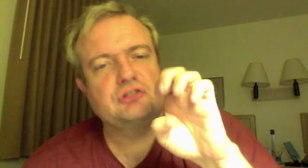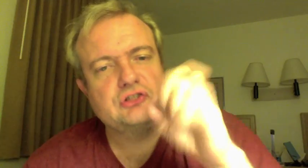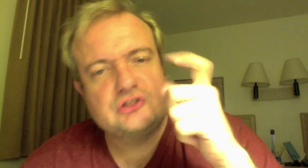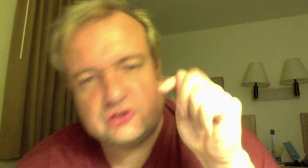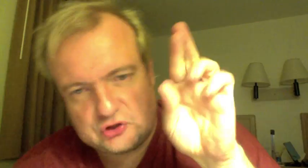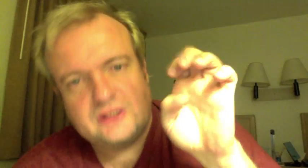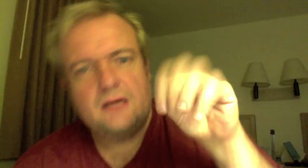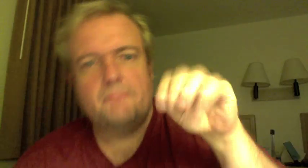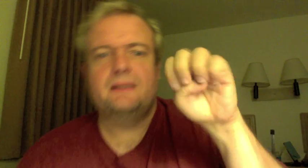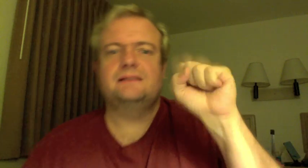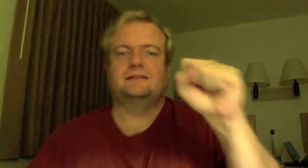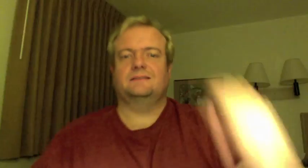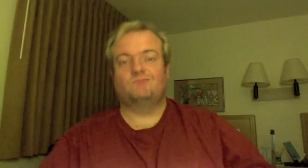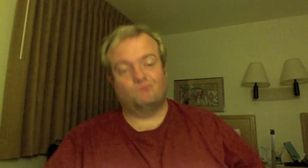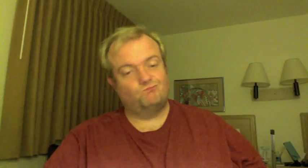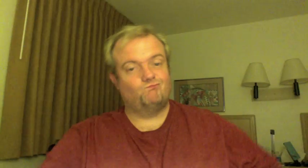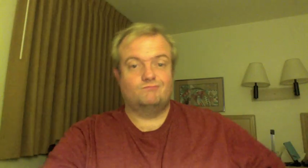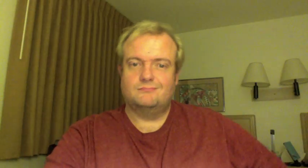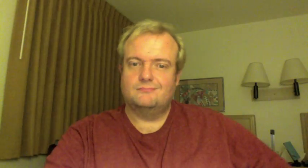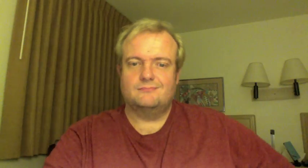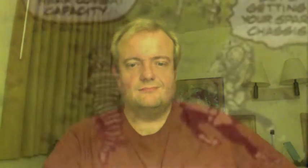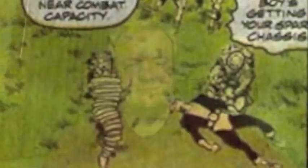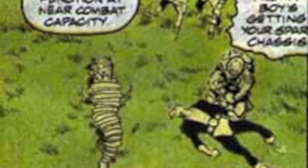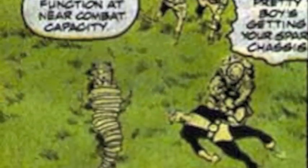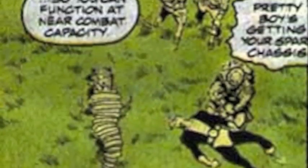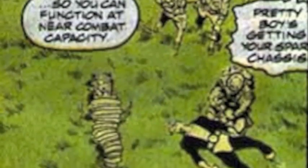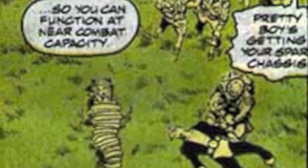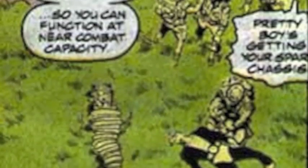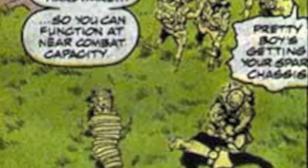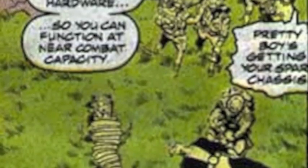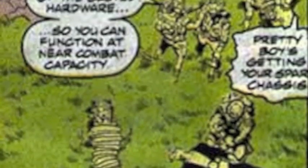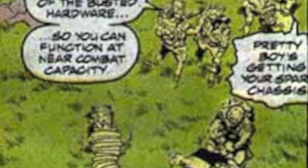We noticed there wasn't a single straight beam.